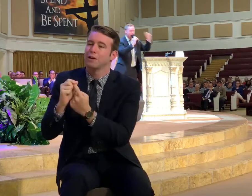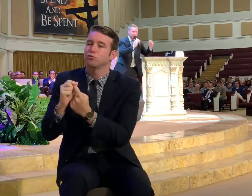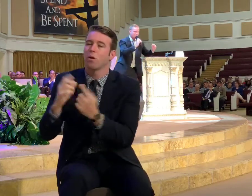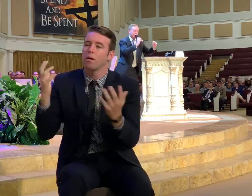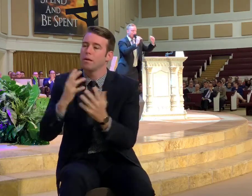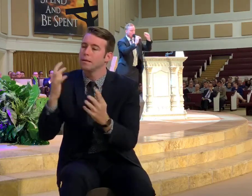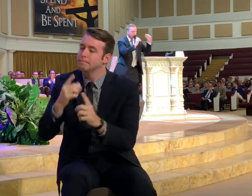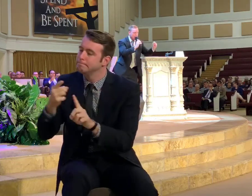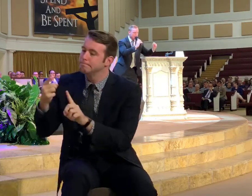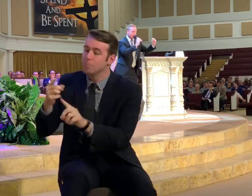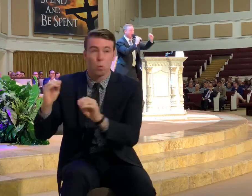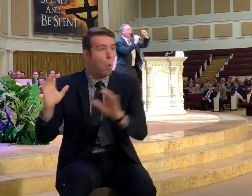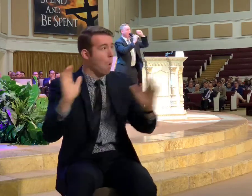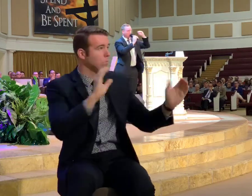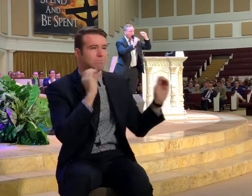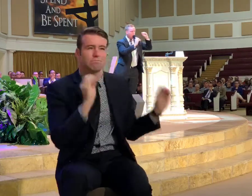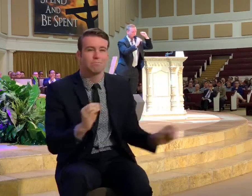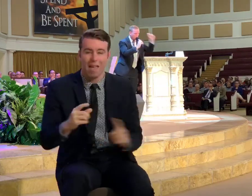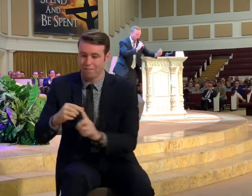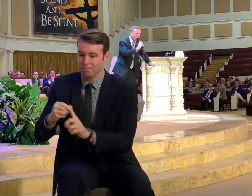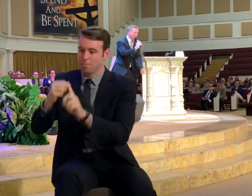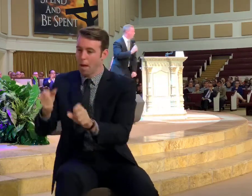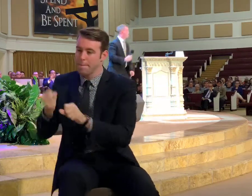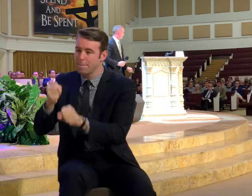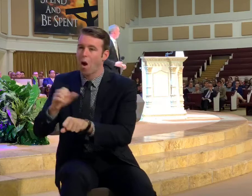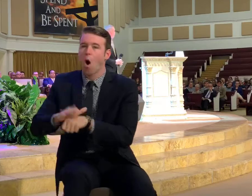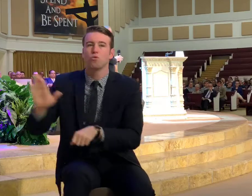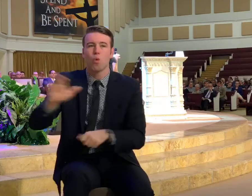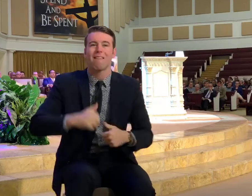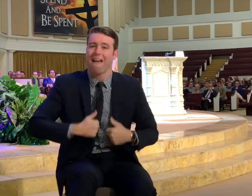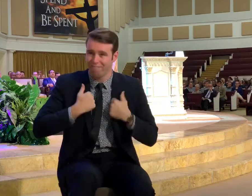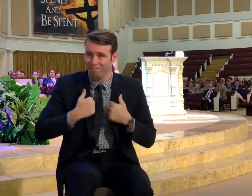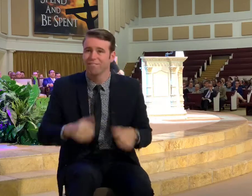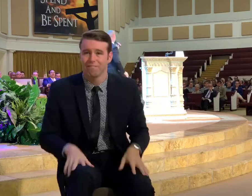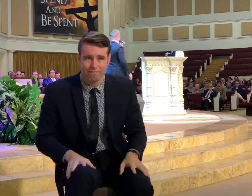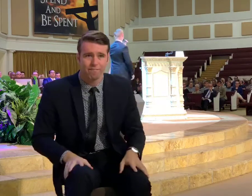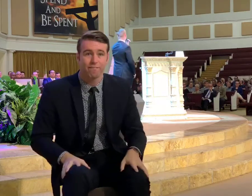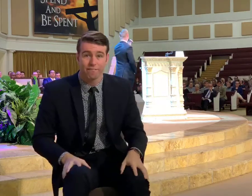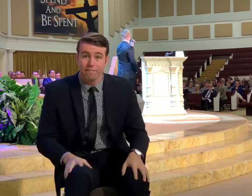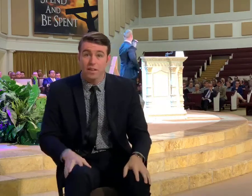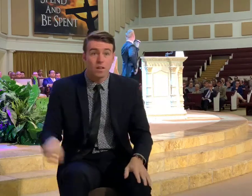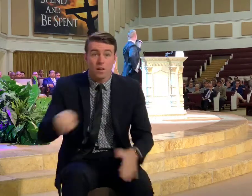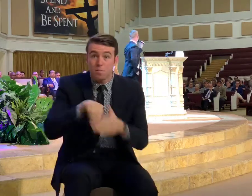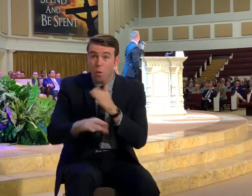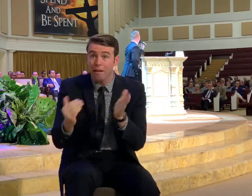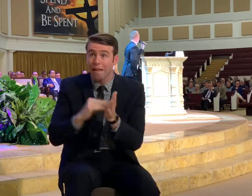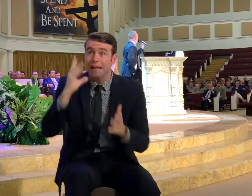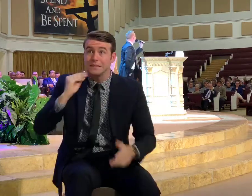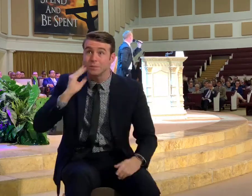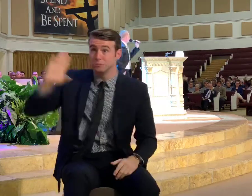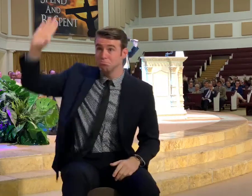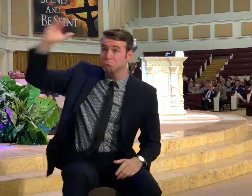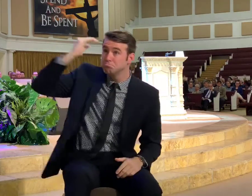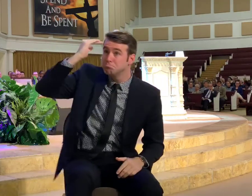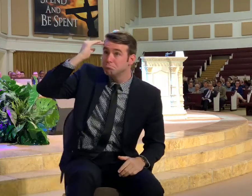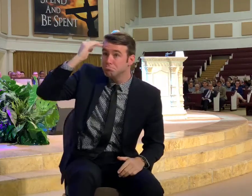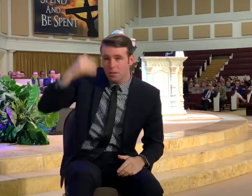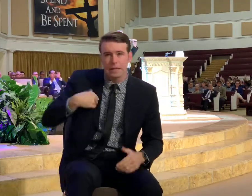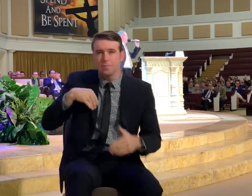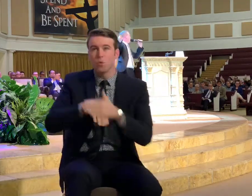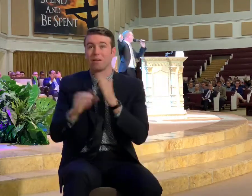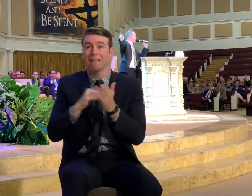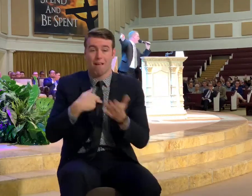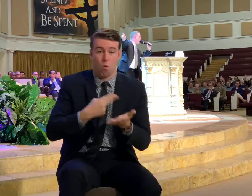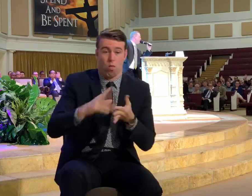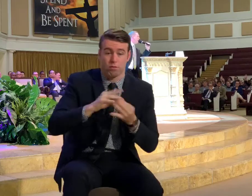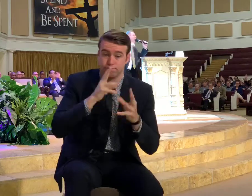unique power and anointing upon your life. Anybody been born again and knew that what I was not